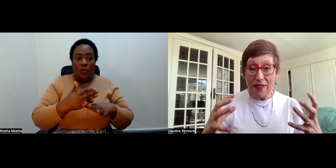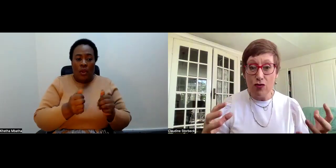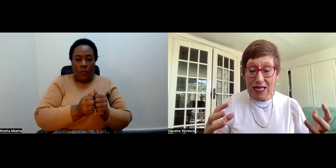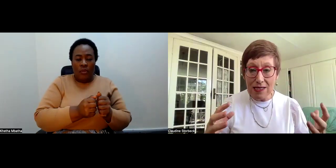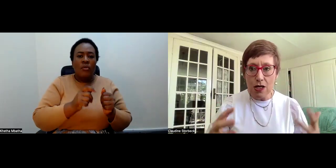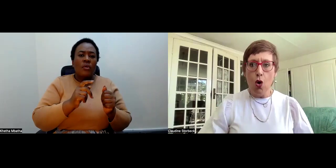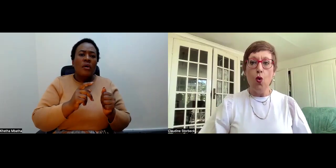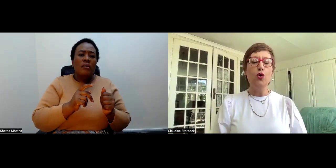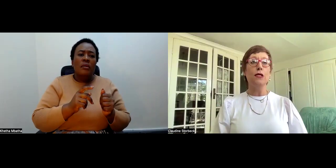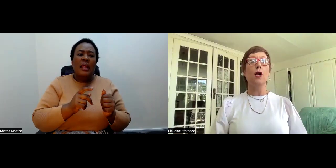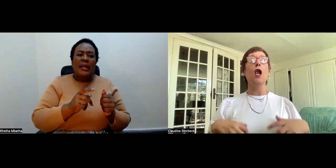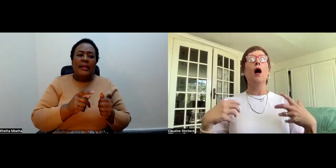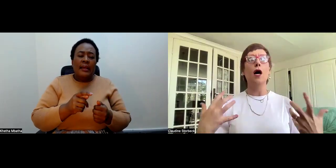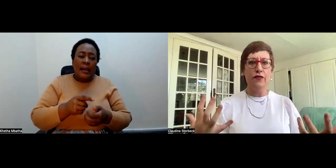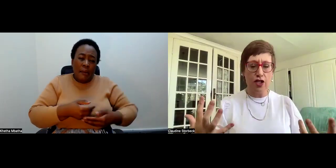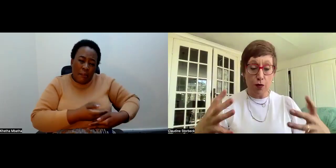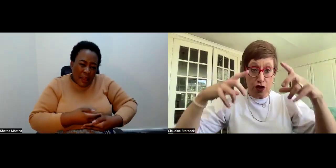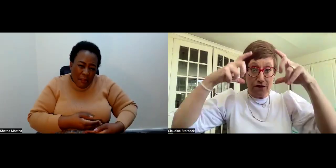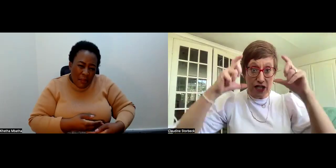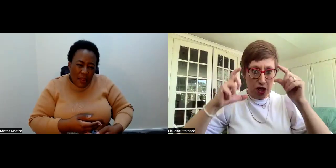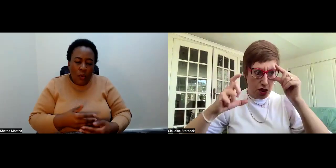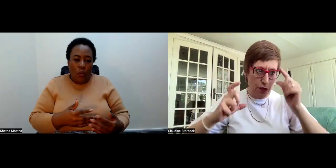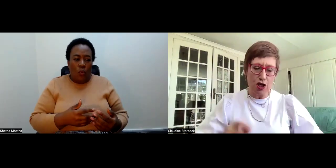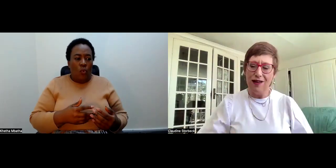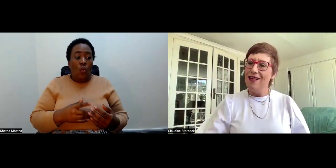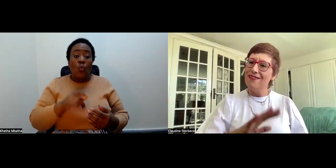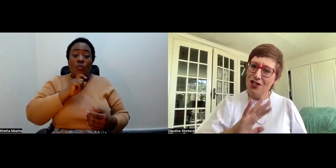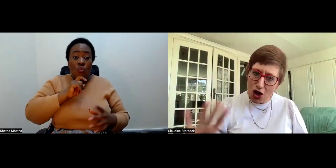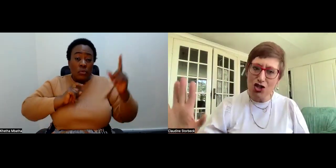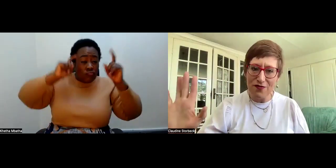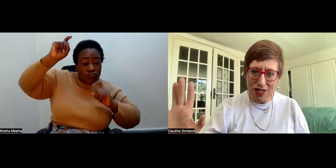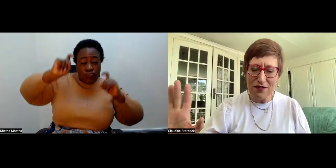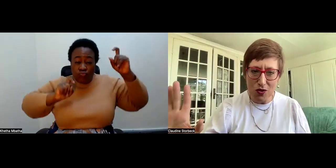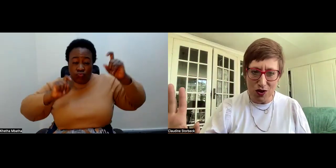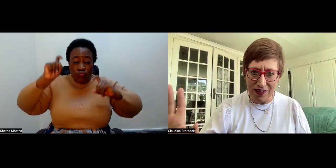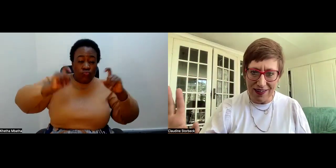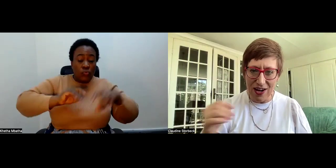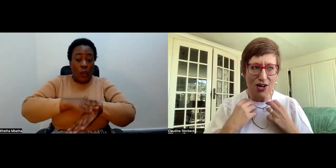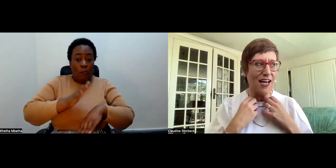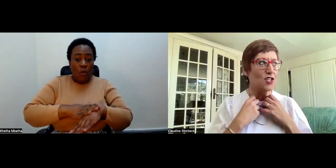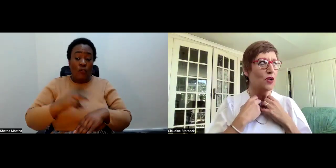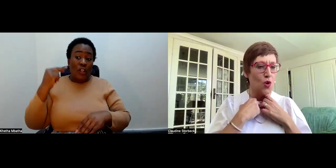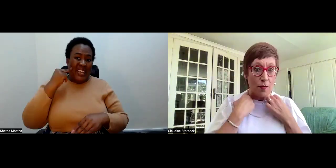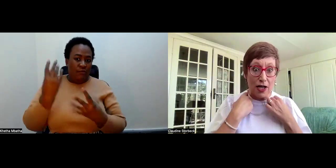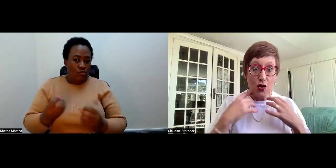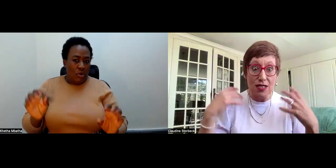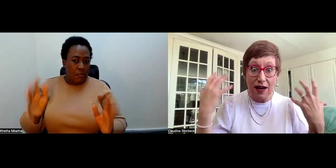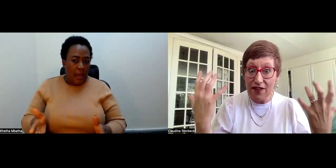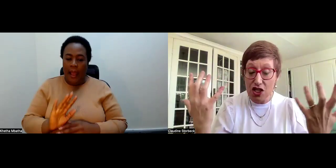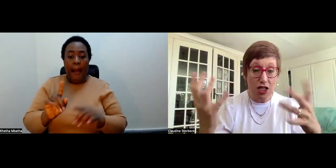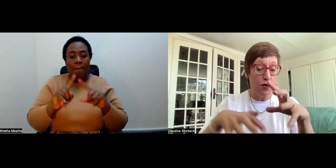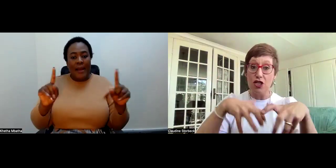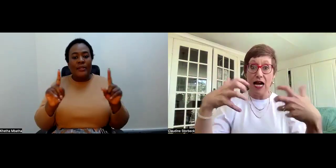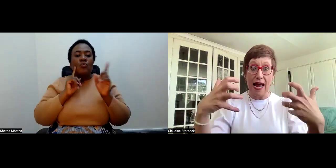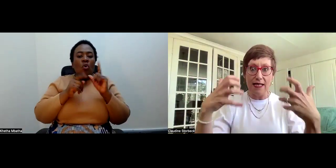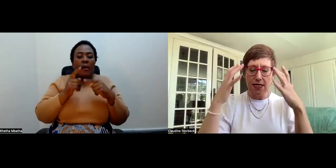children, motherese, or using a lot of expression, facial expression. This is not just for deaf children. Okay, so we talk about using our